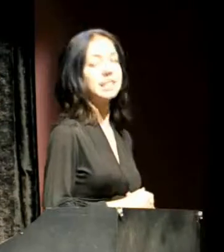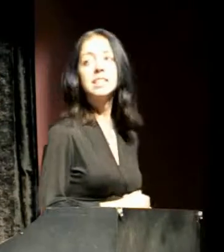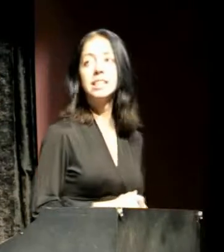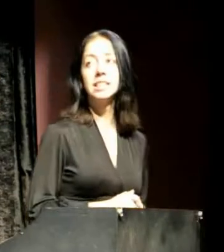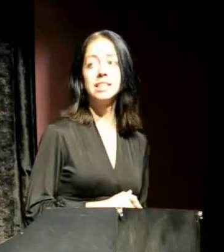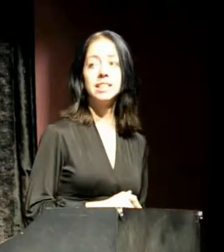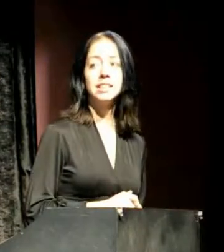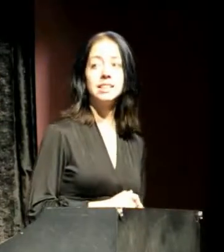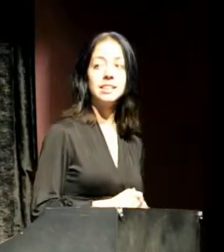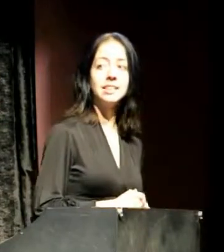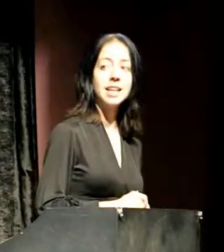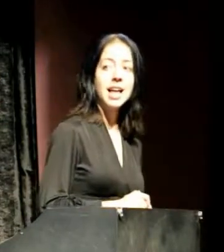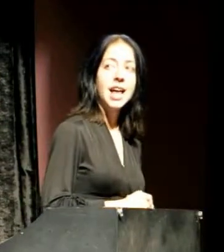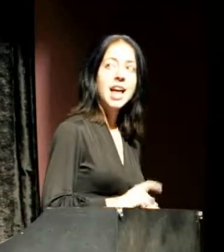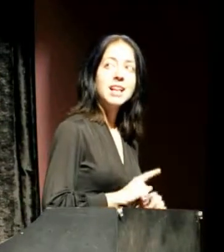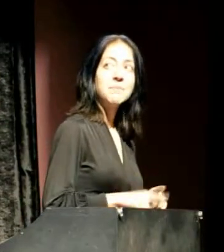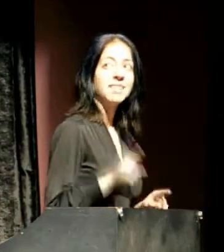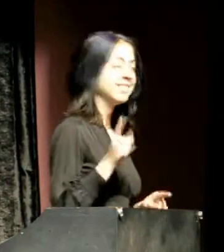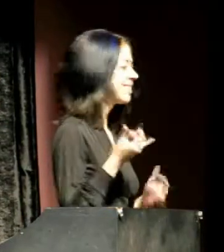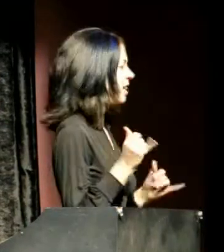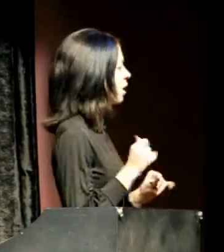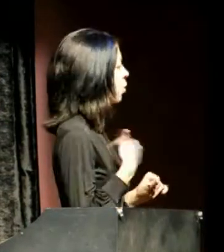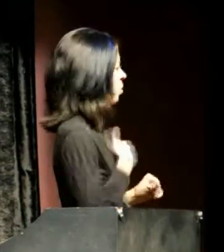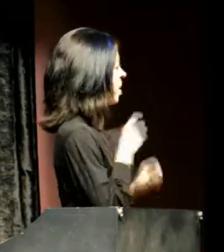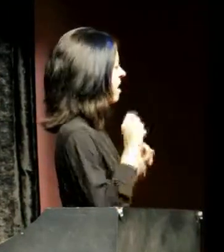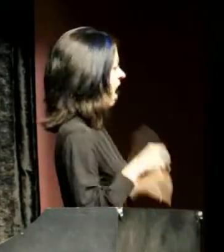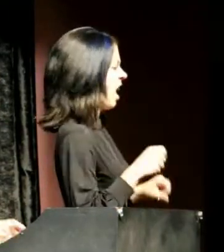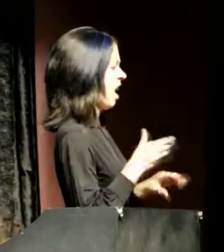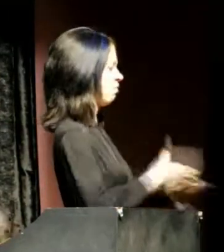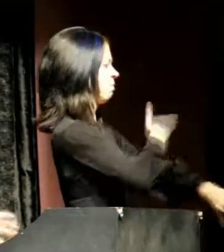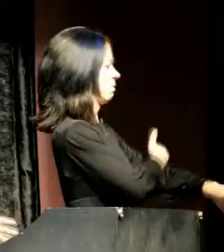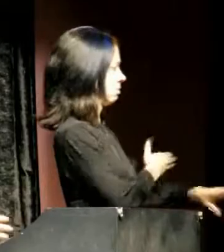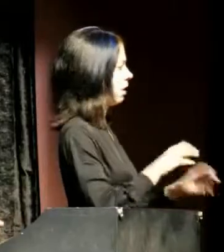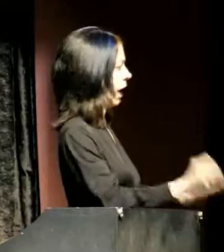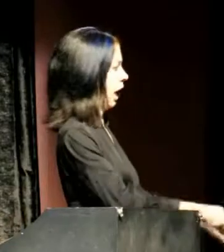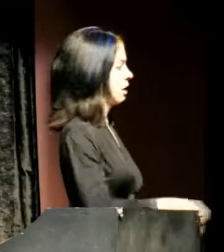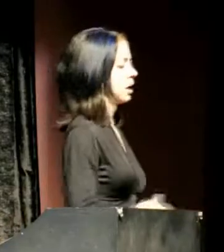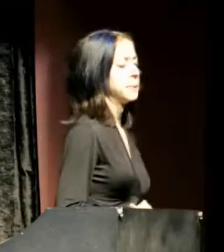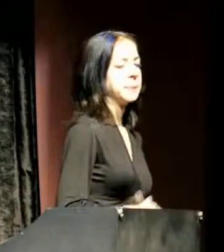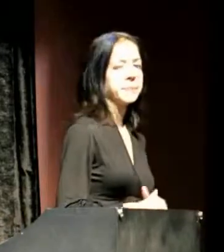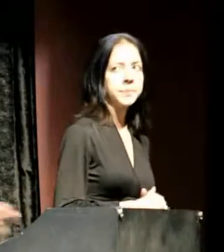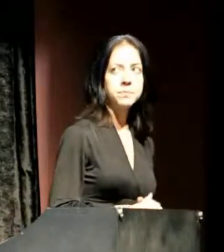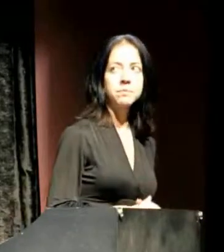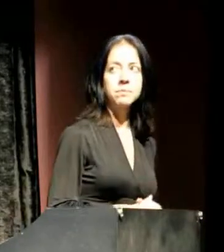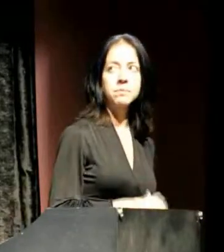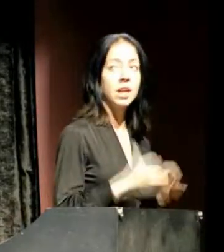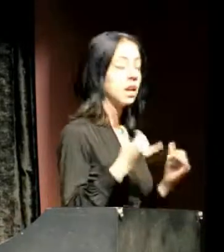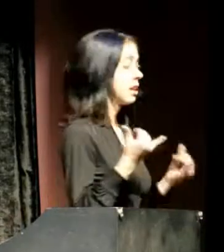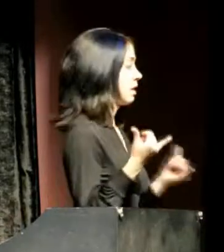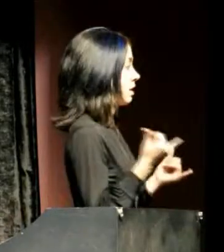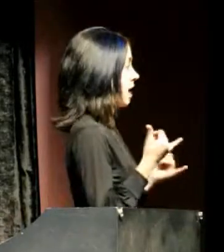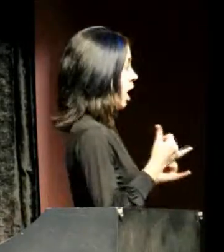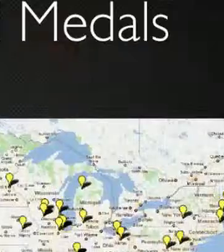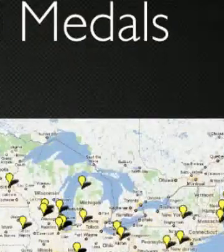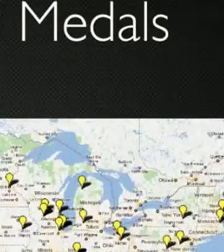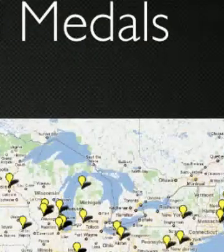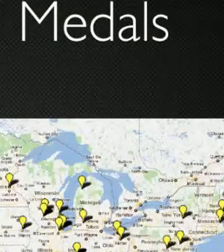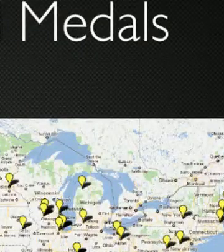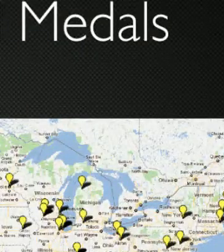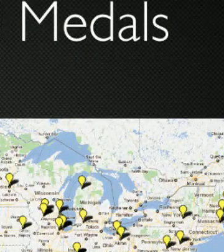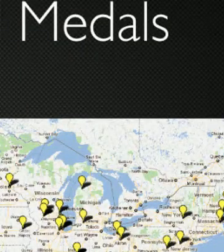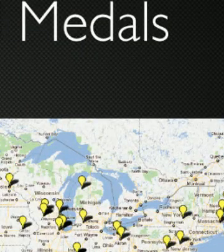still. We can do better. We can do better. Let's take that same data and completely get rid of the geographic